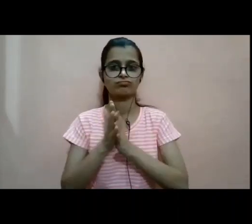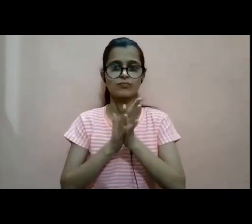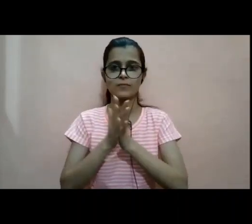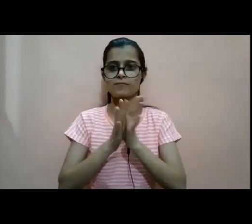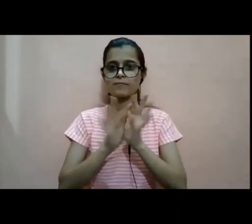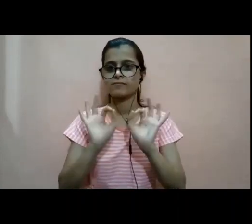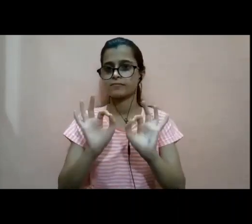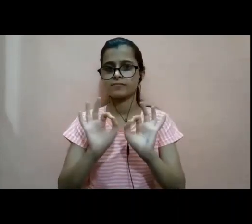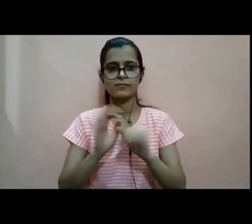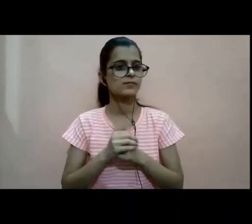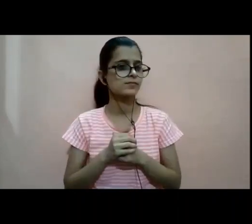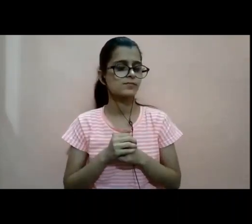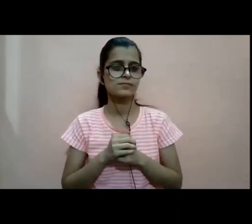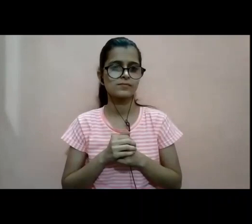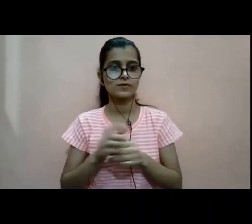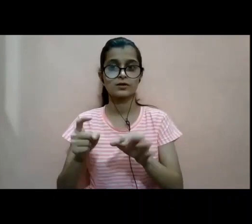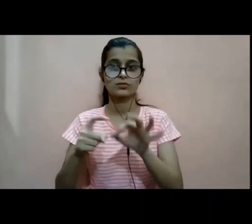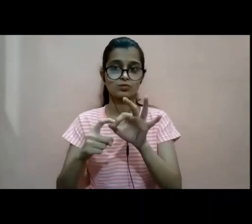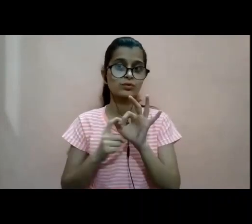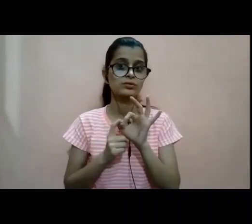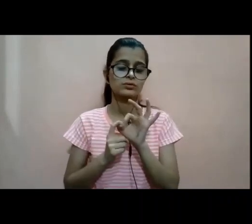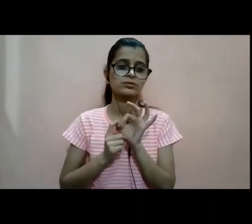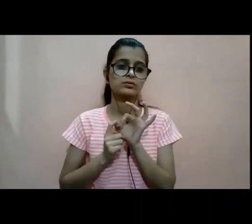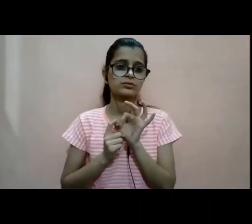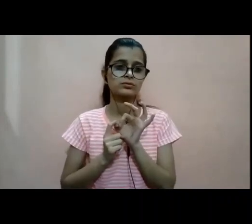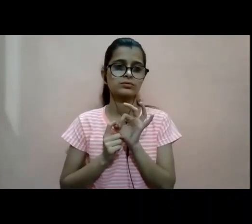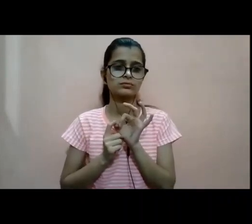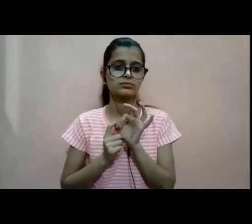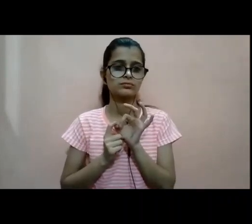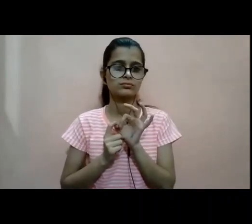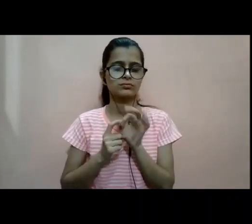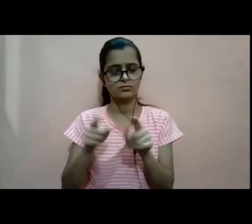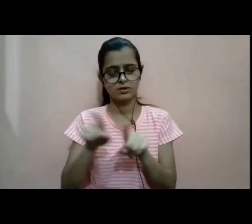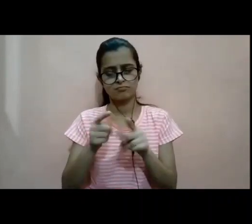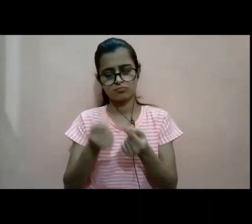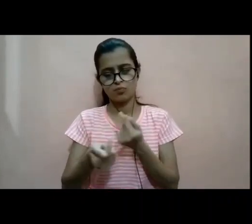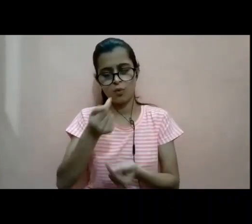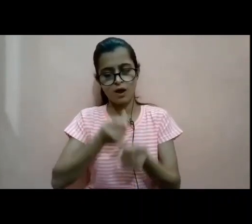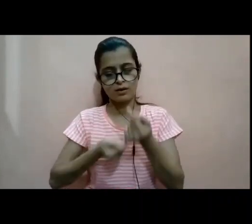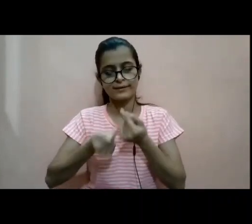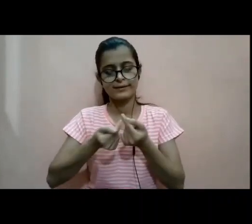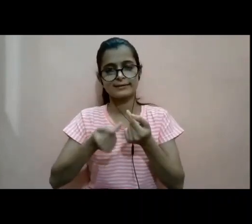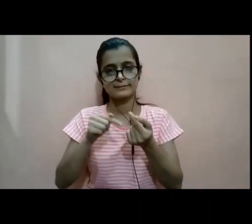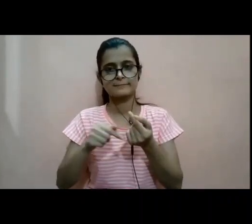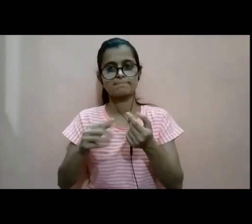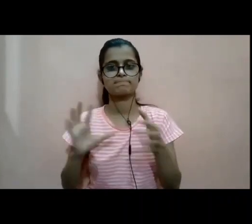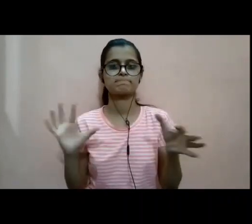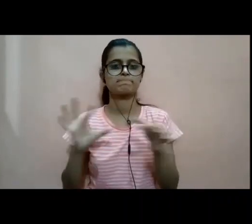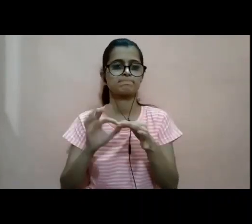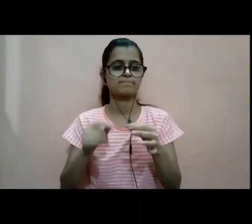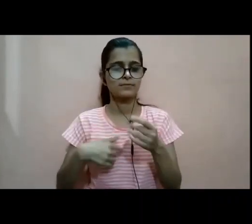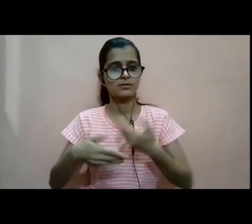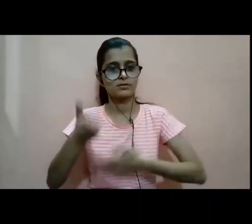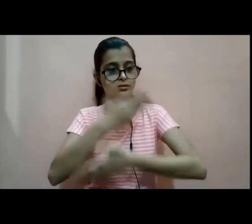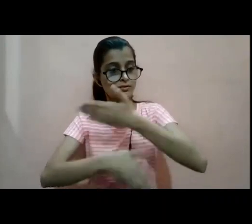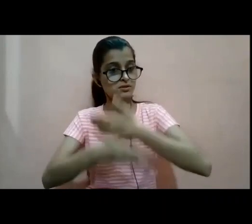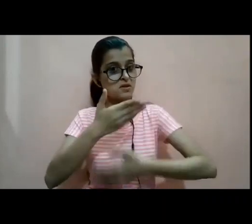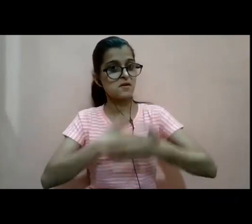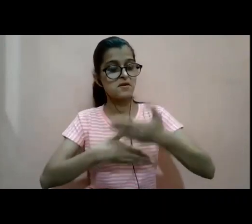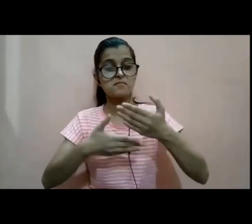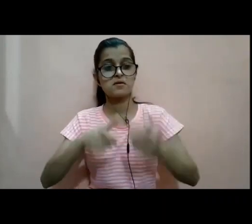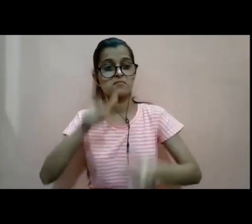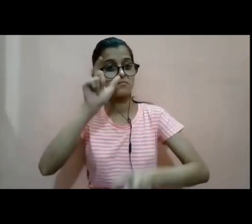keep in mind. Like the earlier question around, you know, well, what about the politics here and the history of disabled people who've been denied